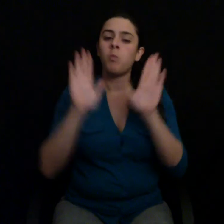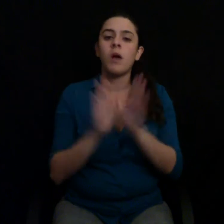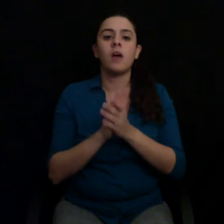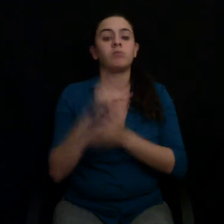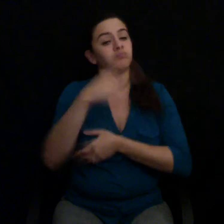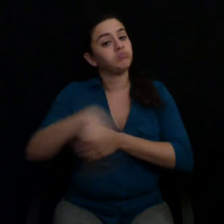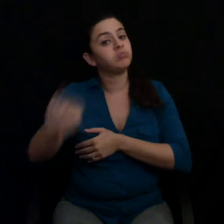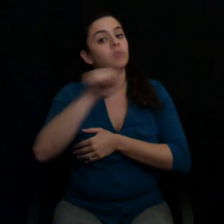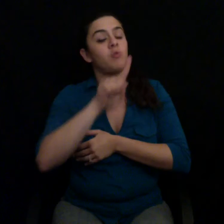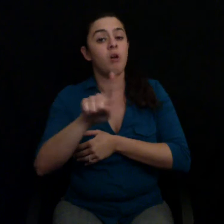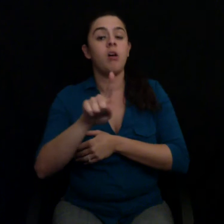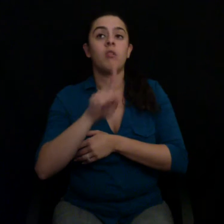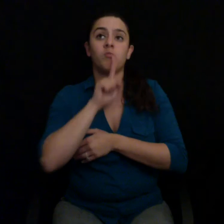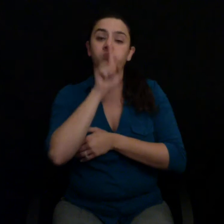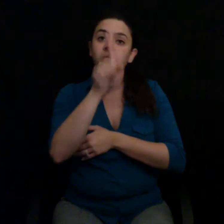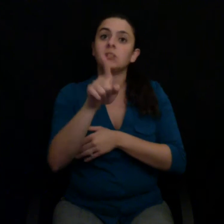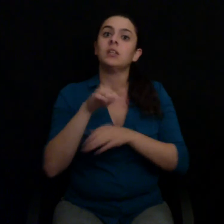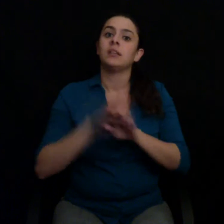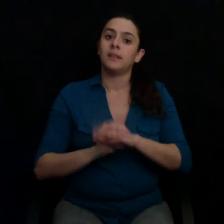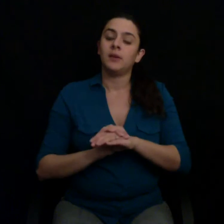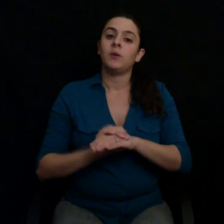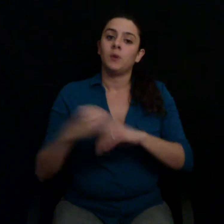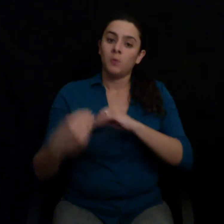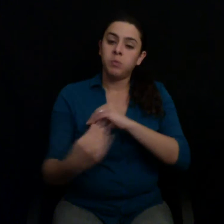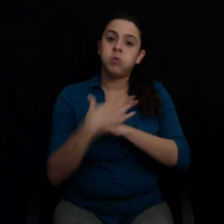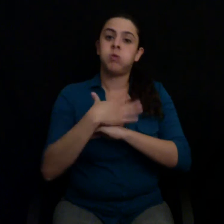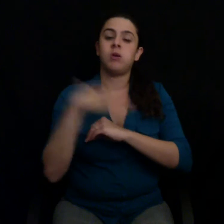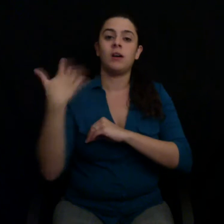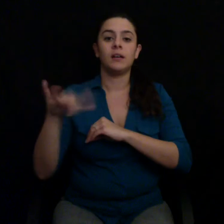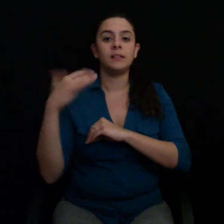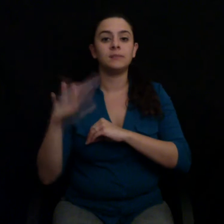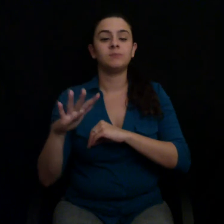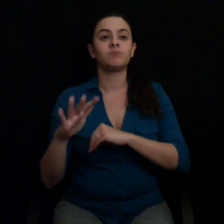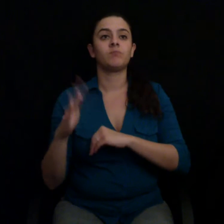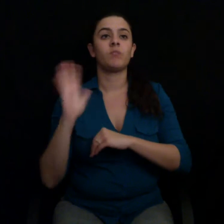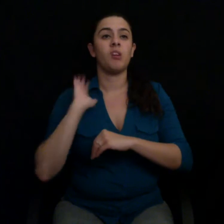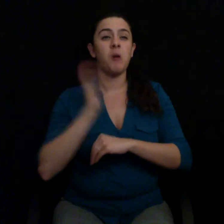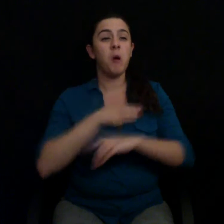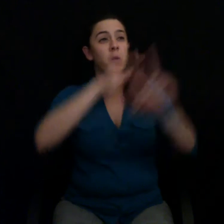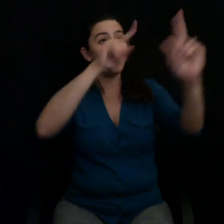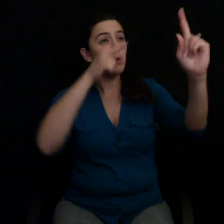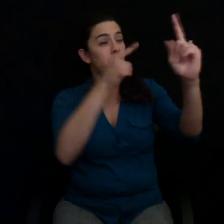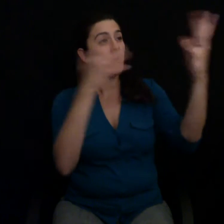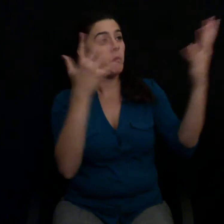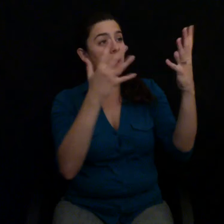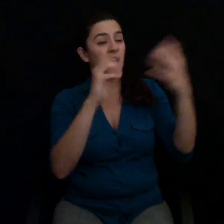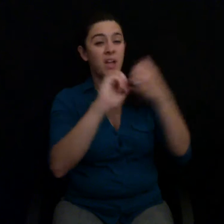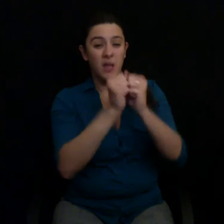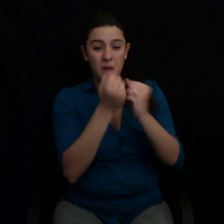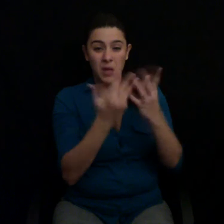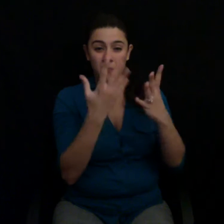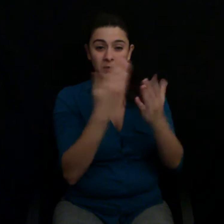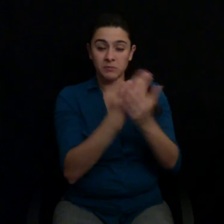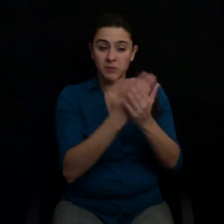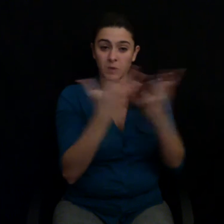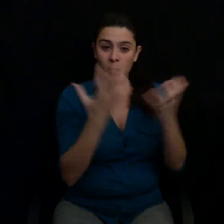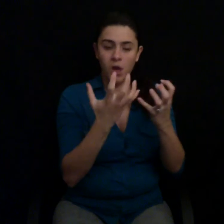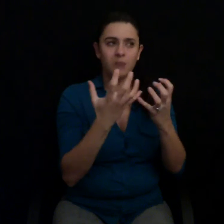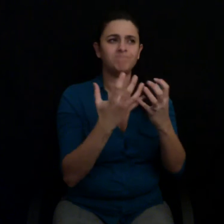certainly responded. Our goal was to raise as much money as we raised 5 years ago for Direct Relief in Haiti, at